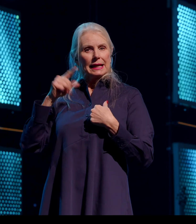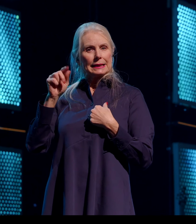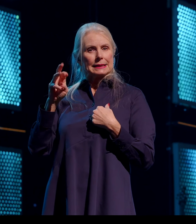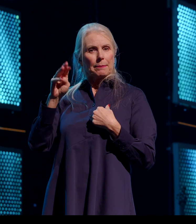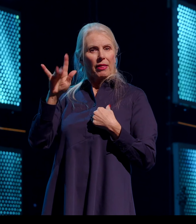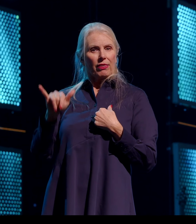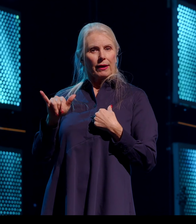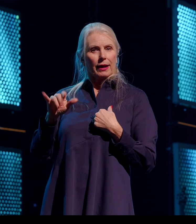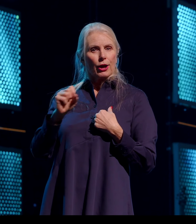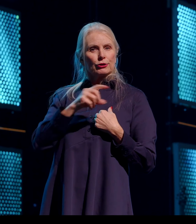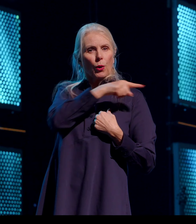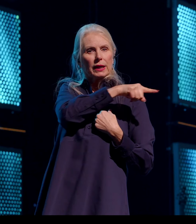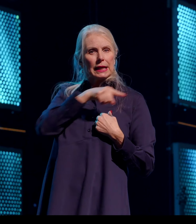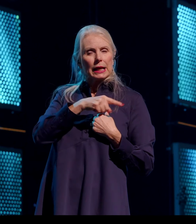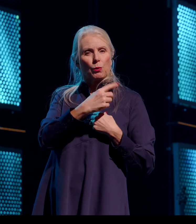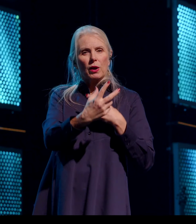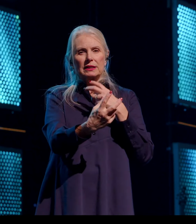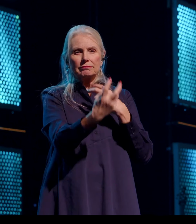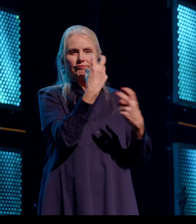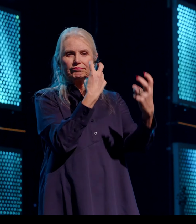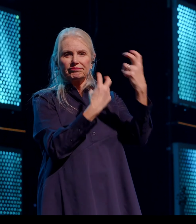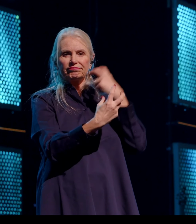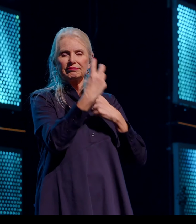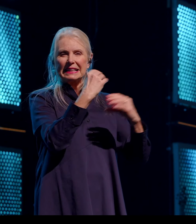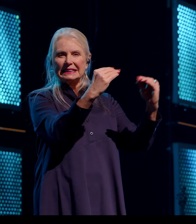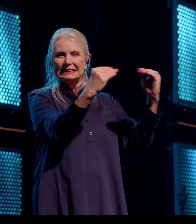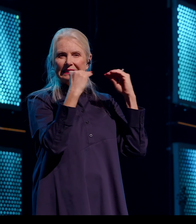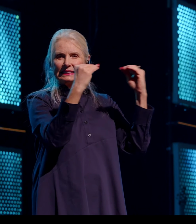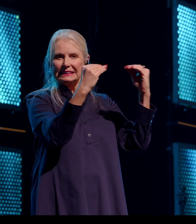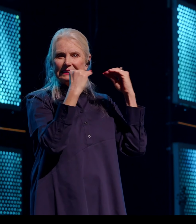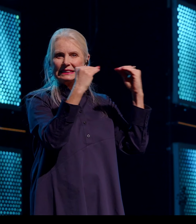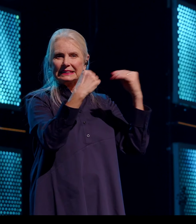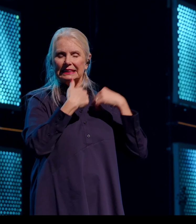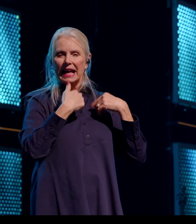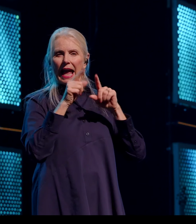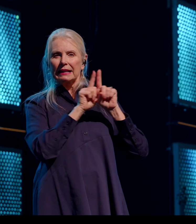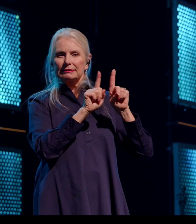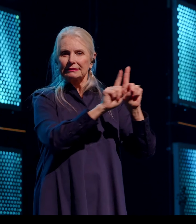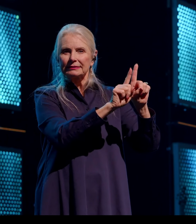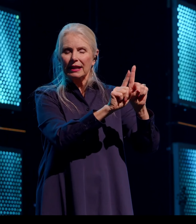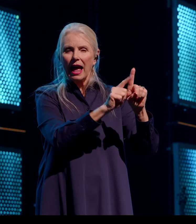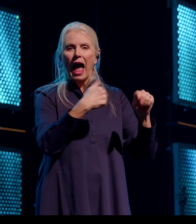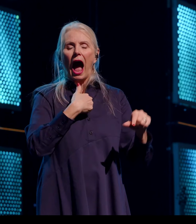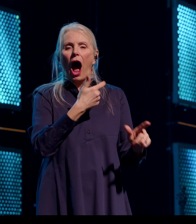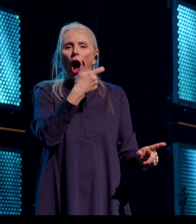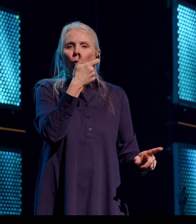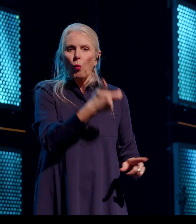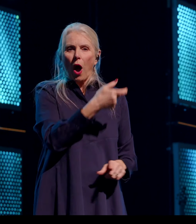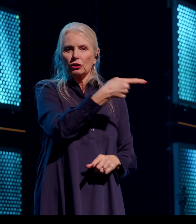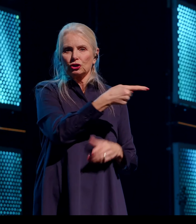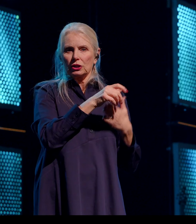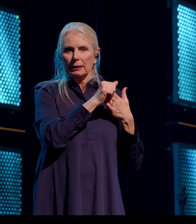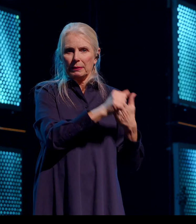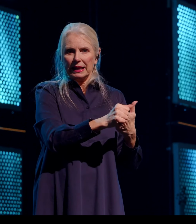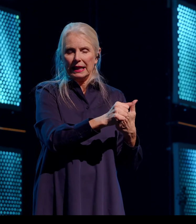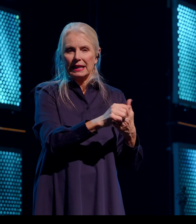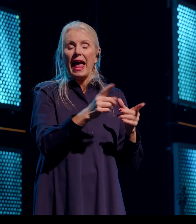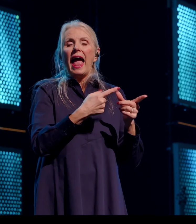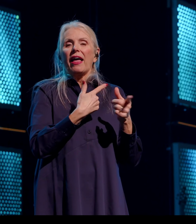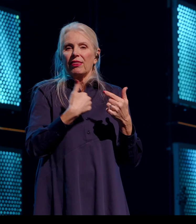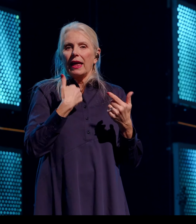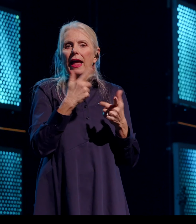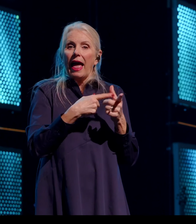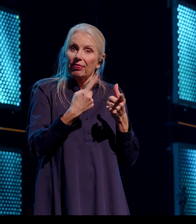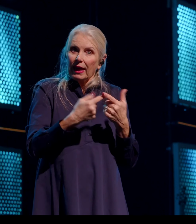way by his side as I watched him lead and then tried my best to follow